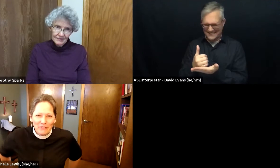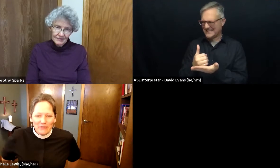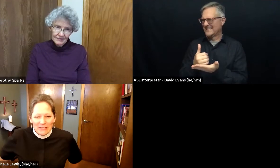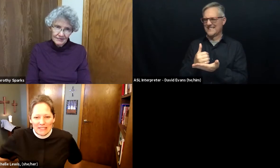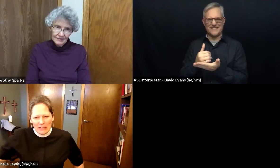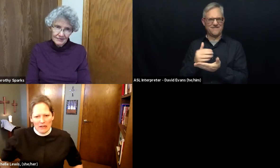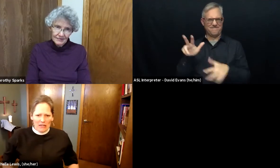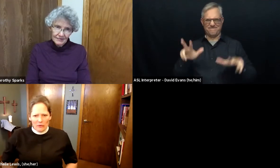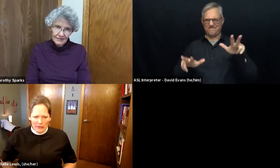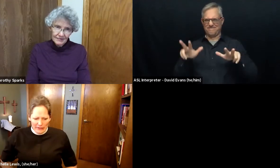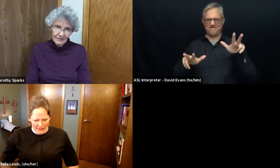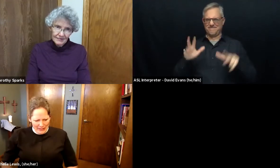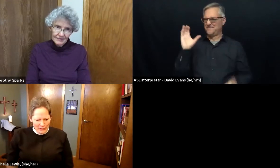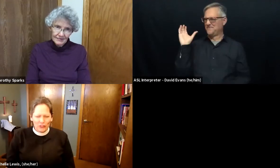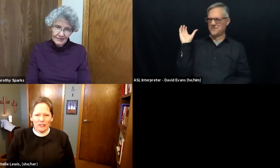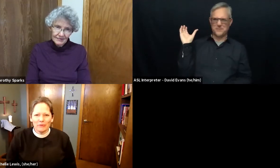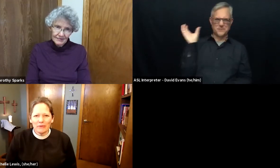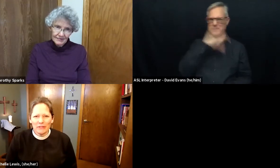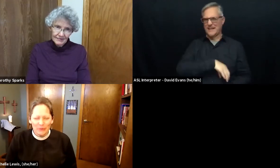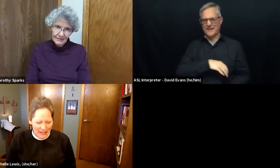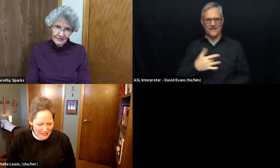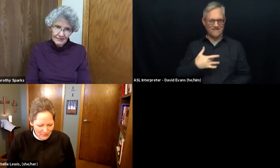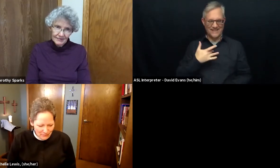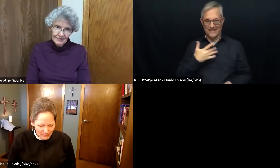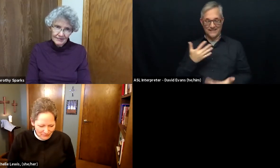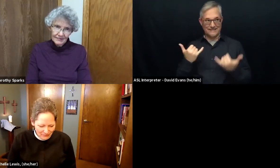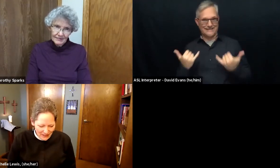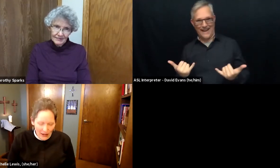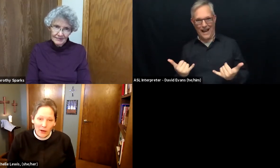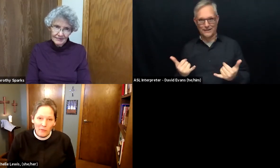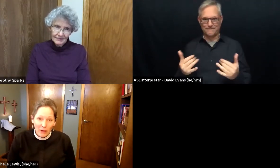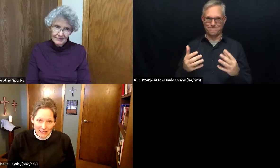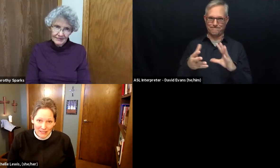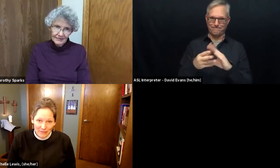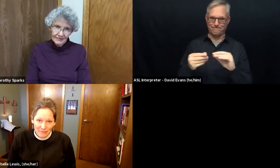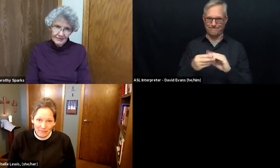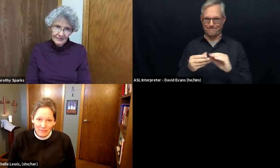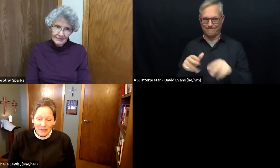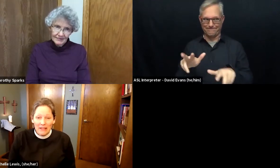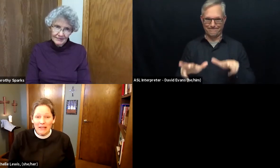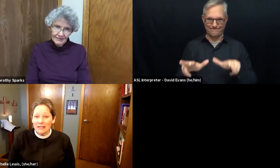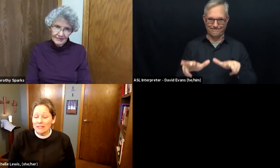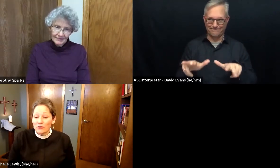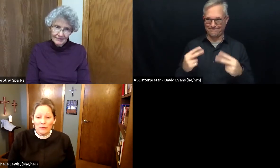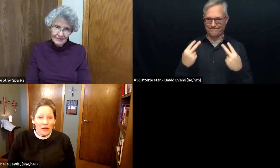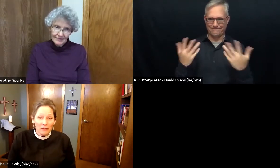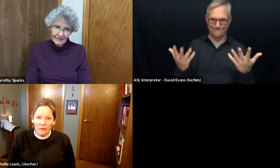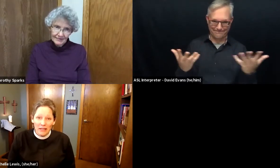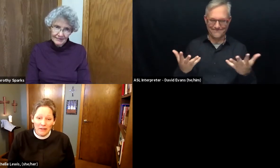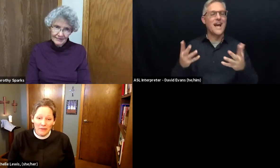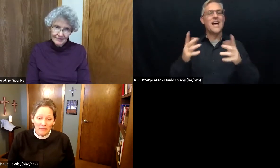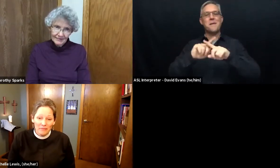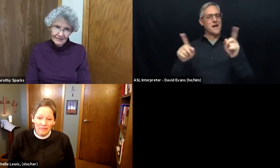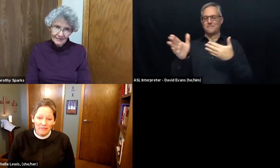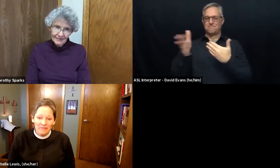Every week it feels like awkward, not sure what we're doing. But it is true every